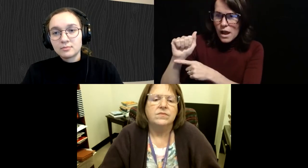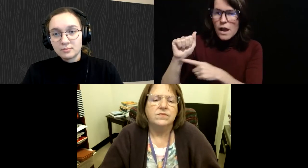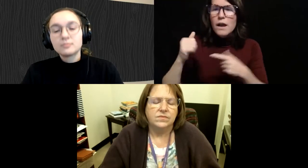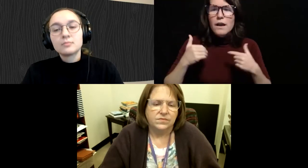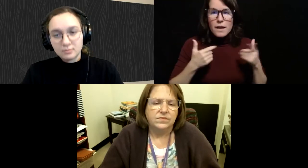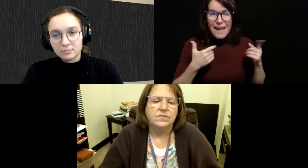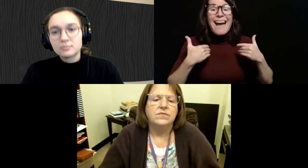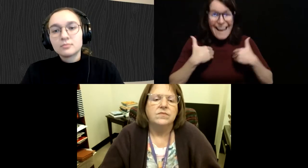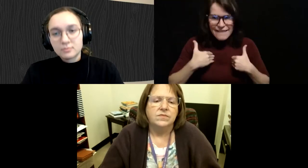to